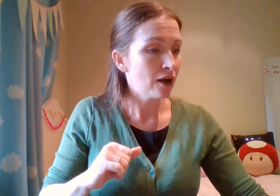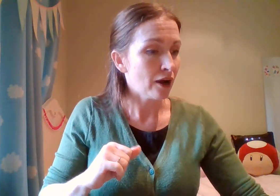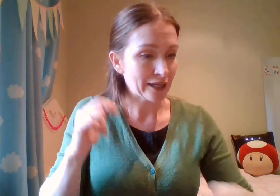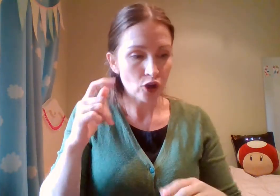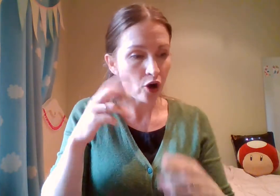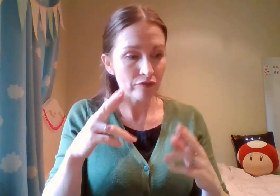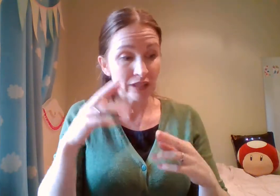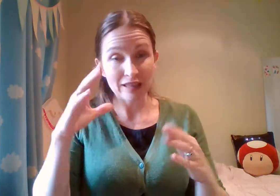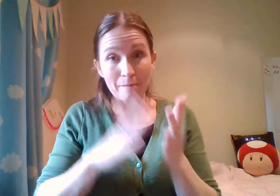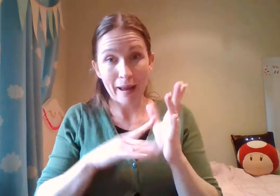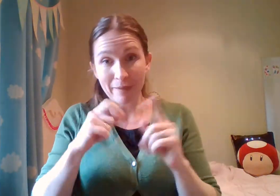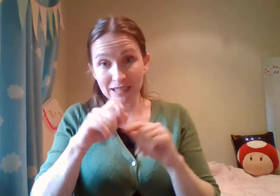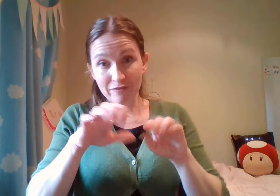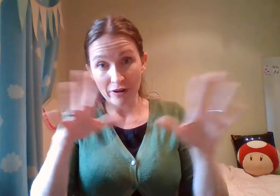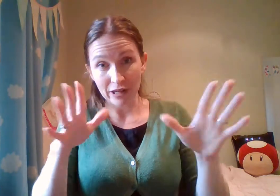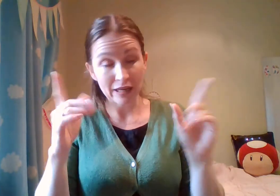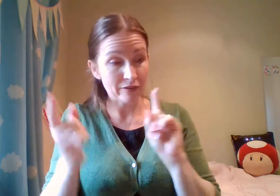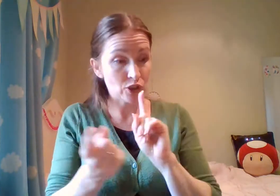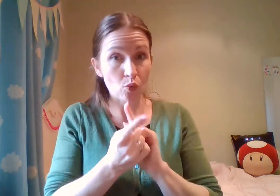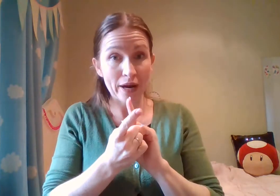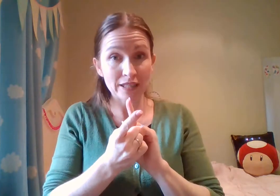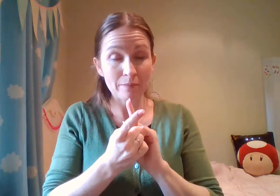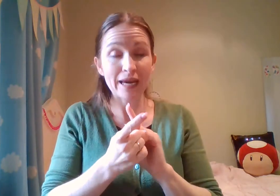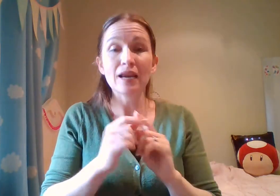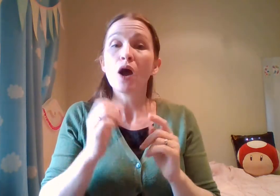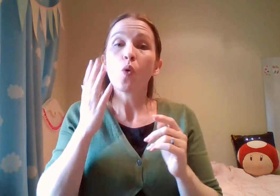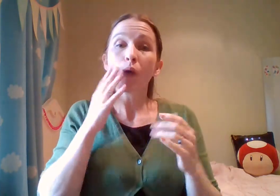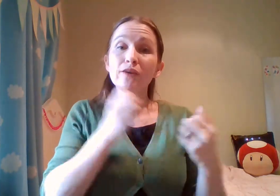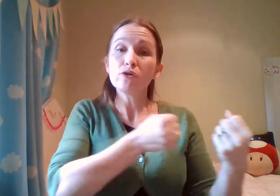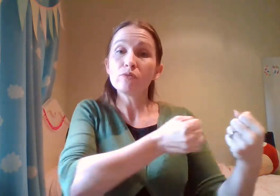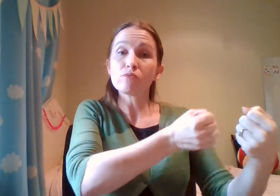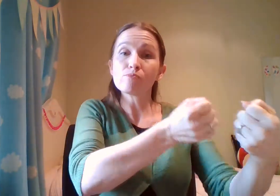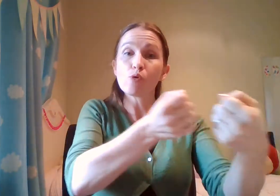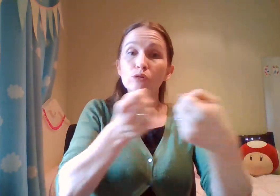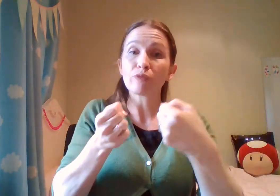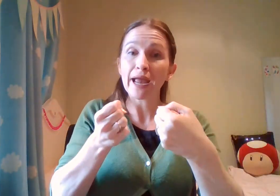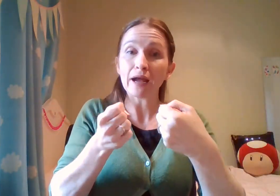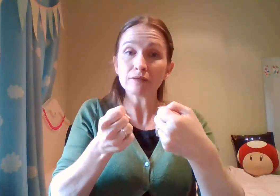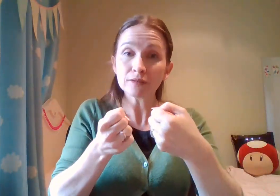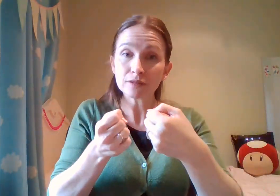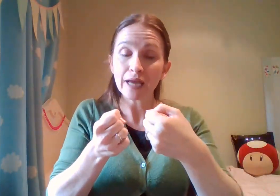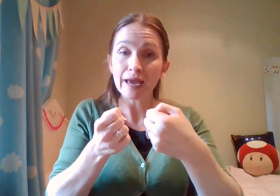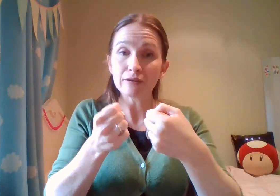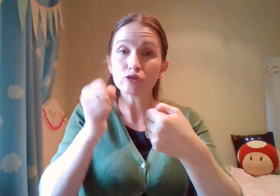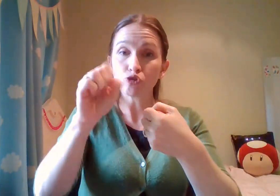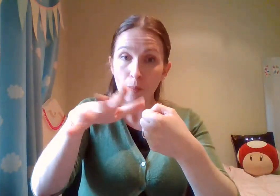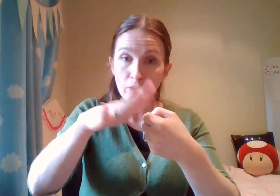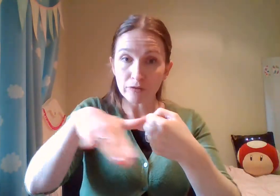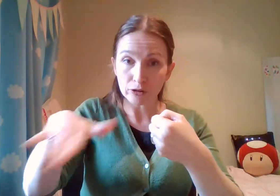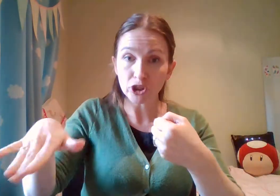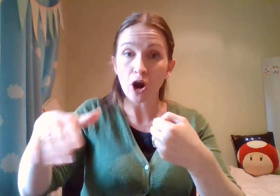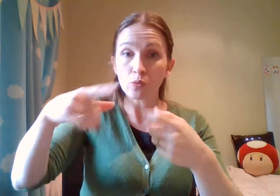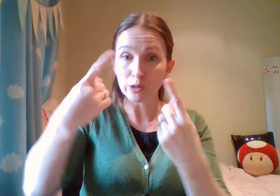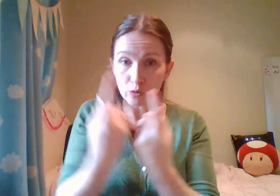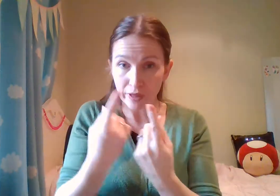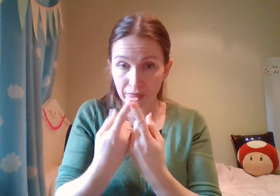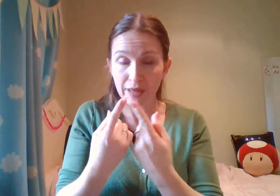Okay, so hopefully the map makes it very clear as to where to meet. When you pull around and drop off your child with all their